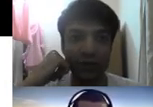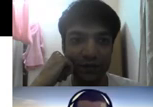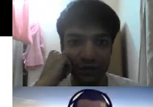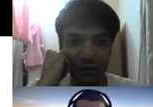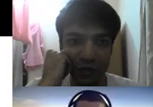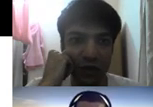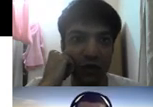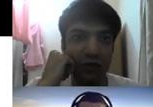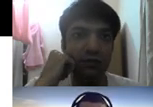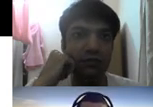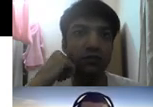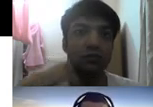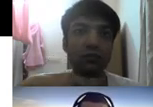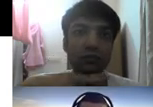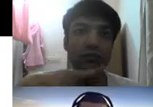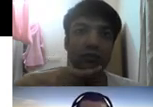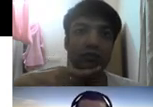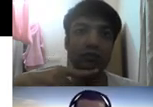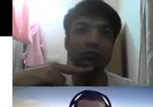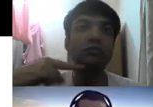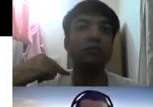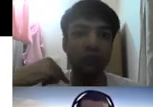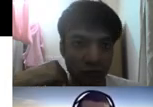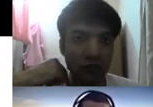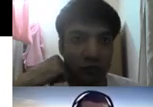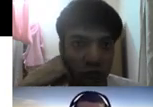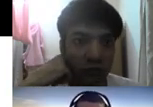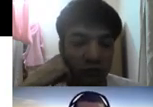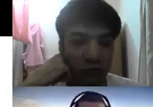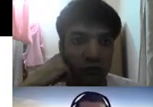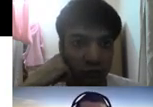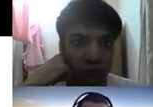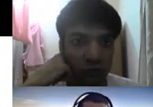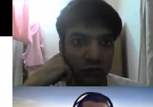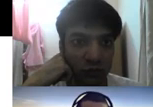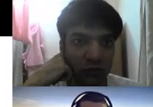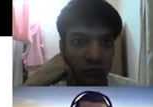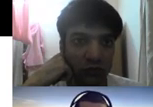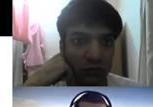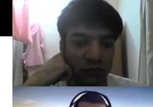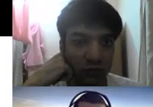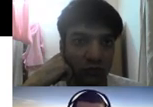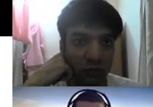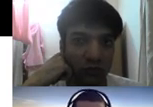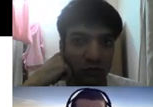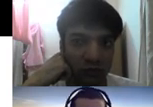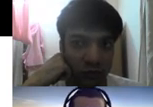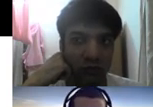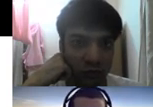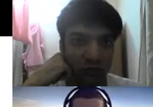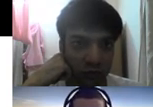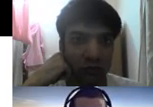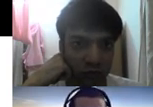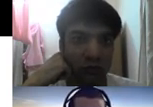okay. This makes the model faster to react, right? Because you're starting to sign, and if the model catches you